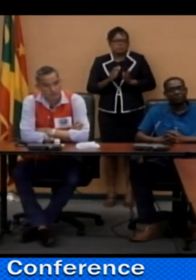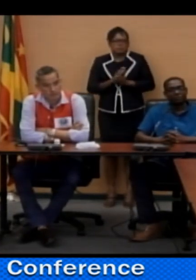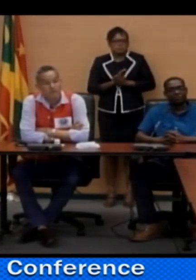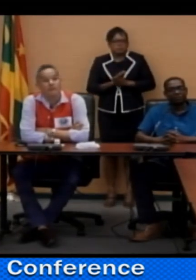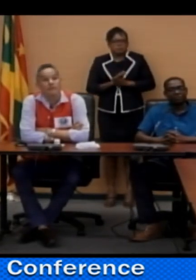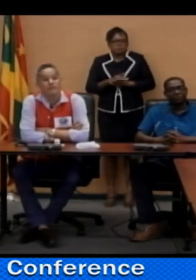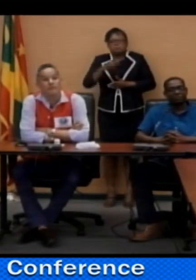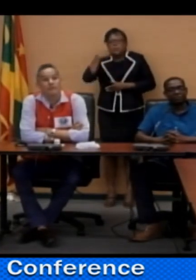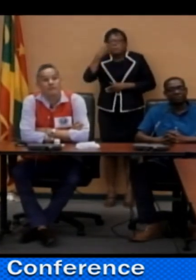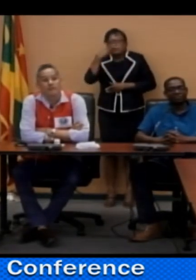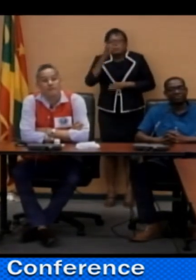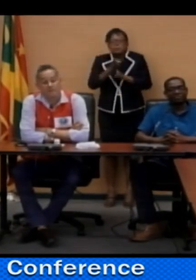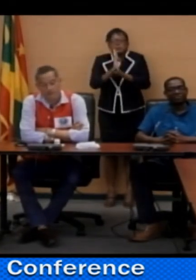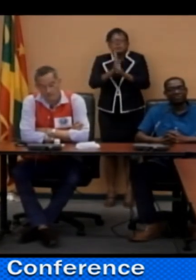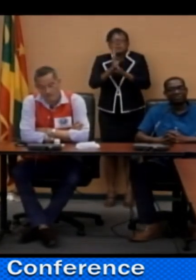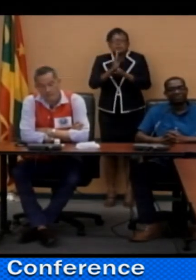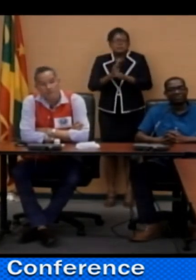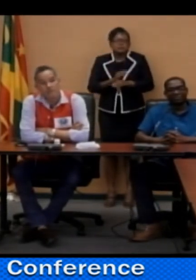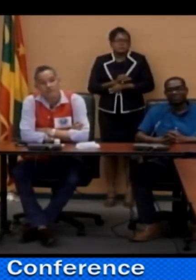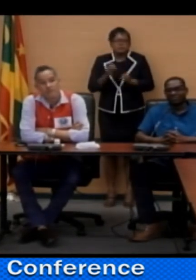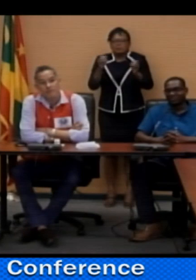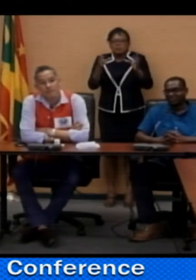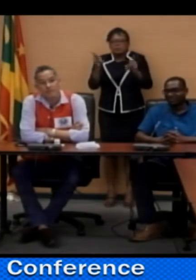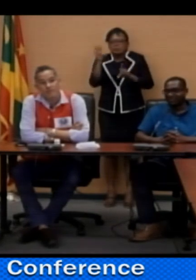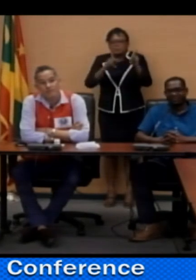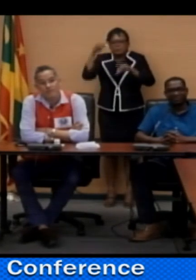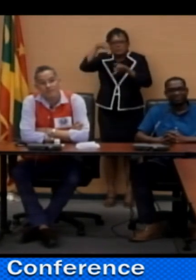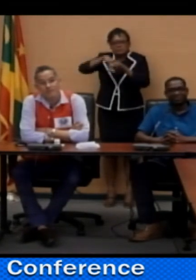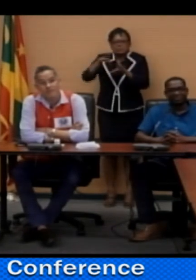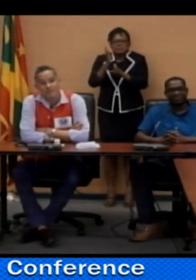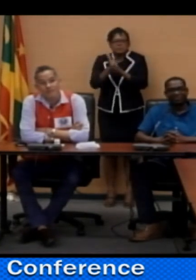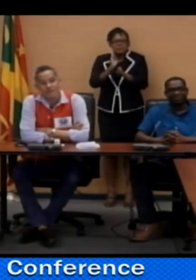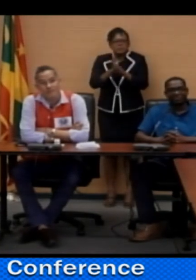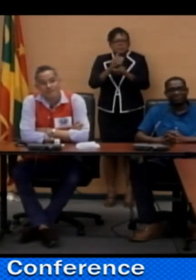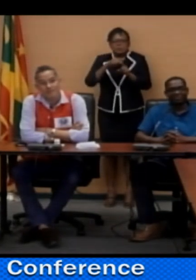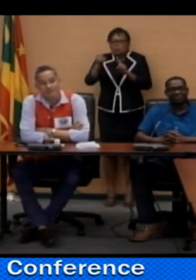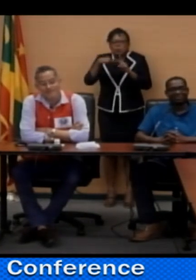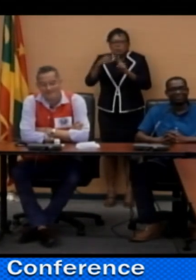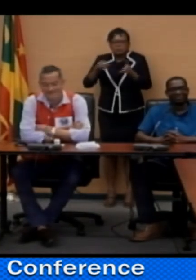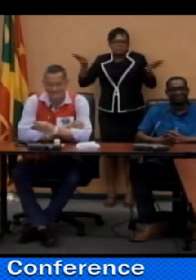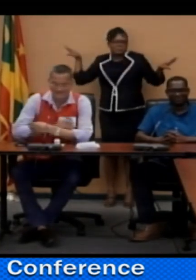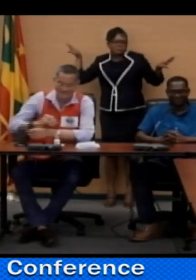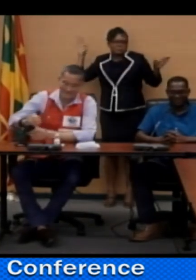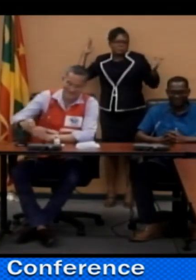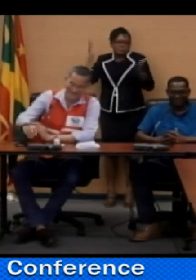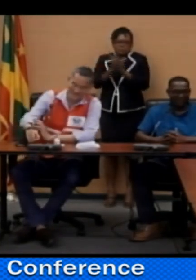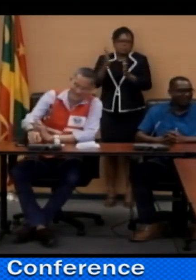There's small buses with 1 million people in it. When are we shutting that down?